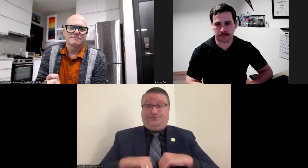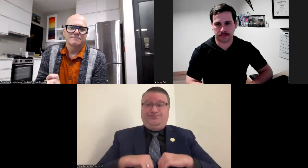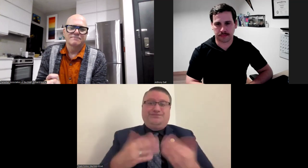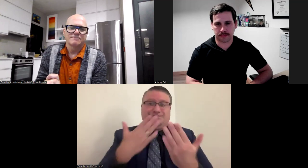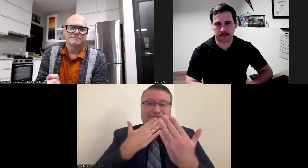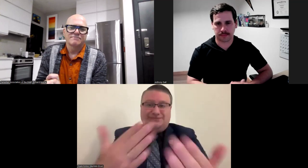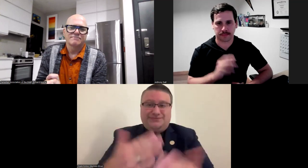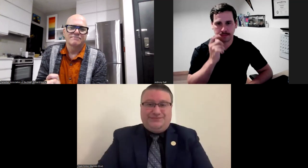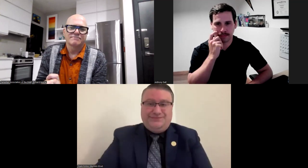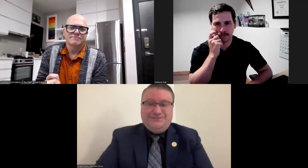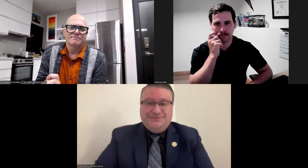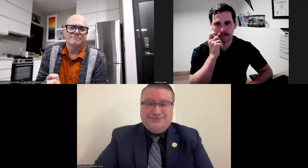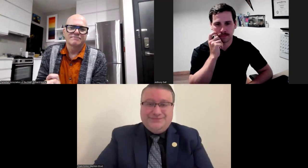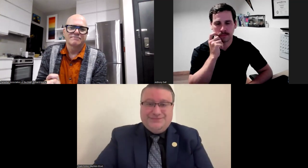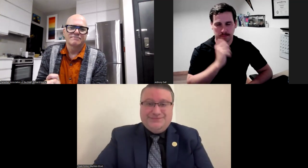deaf children. So thank you very much.